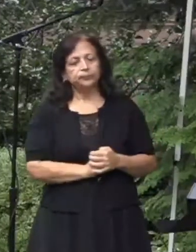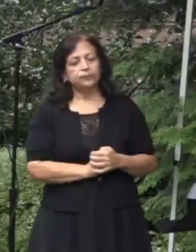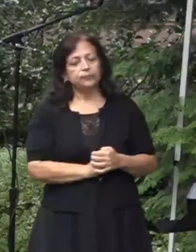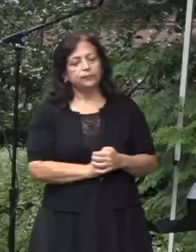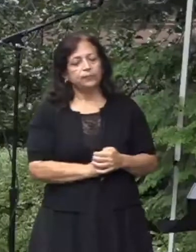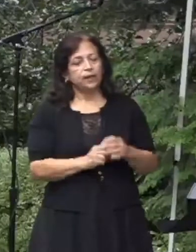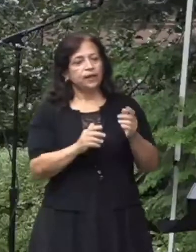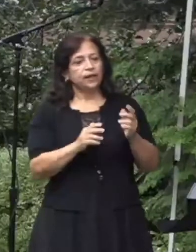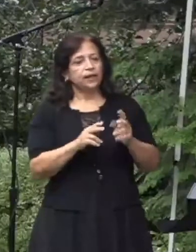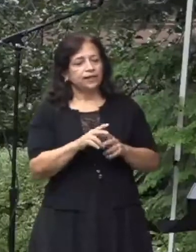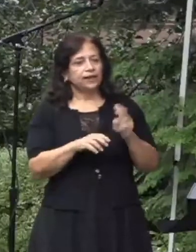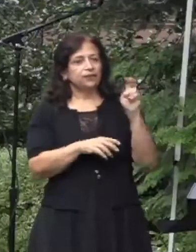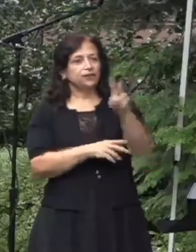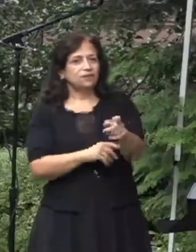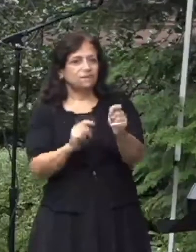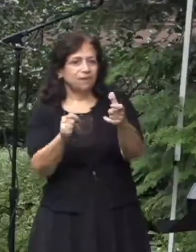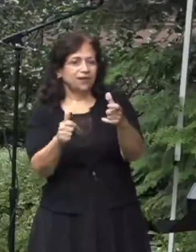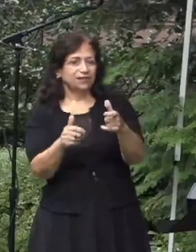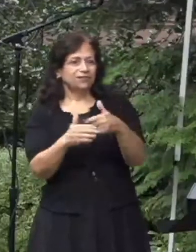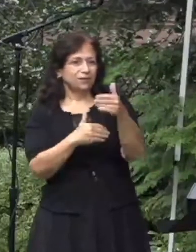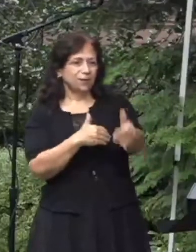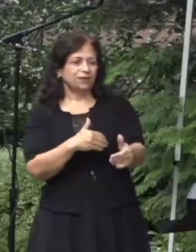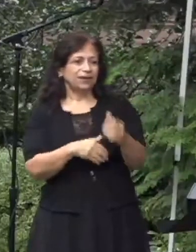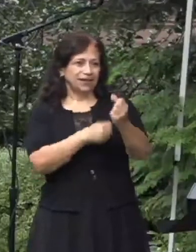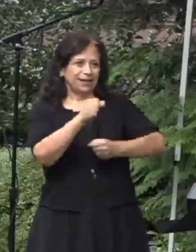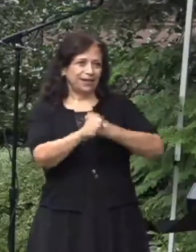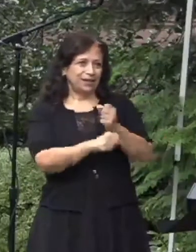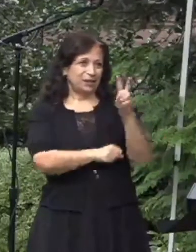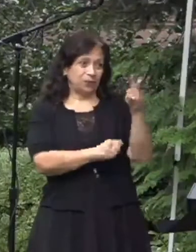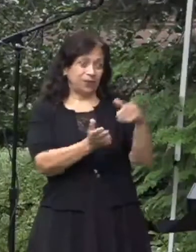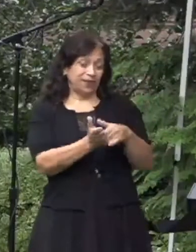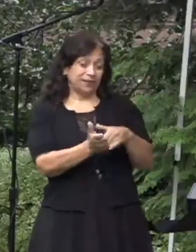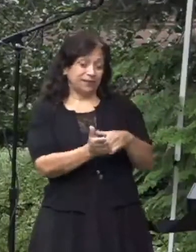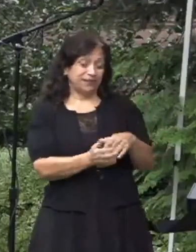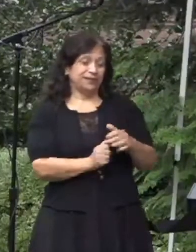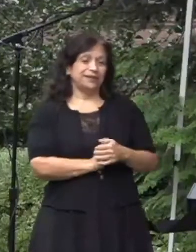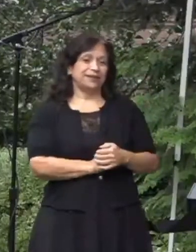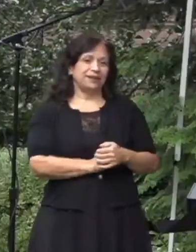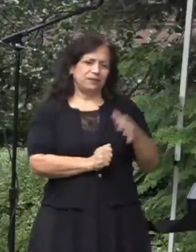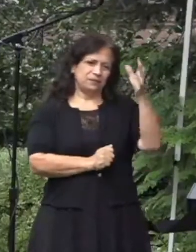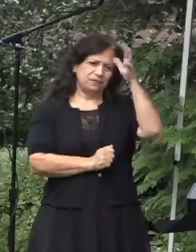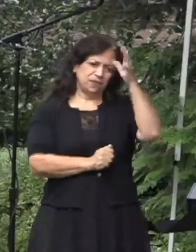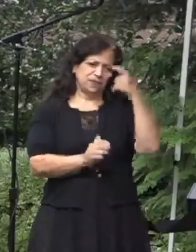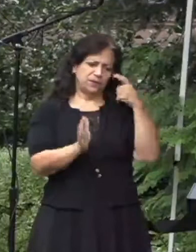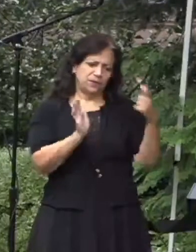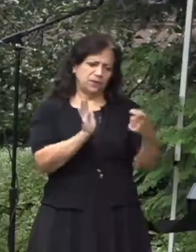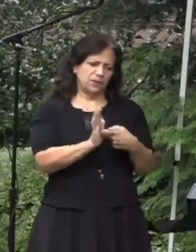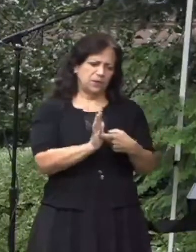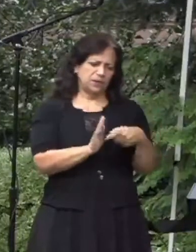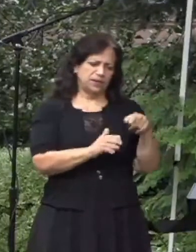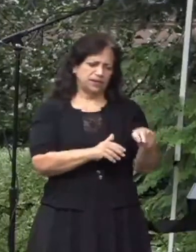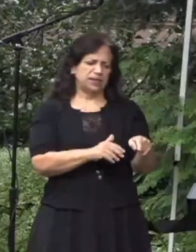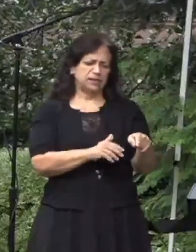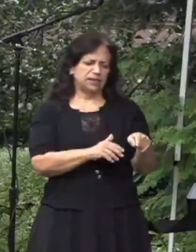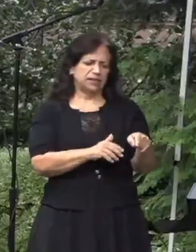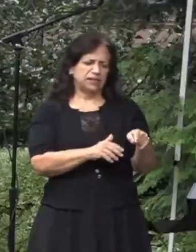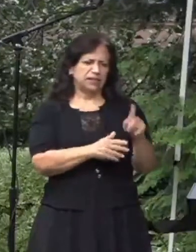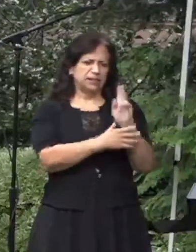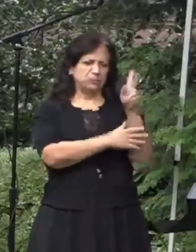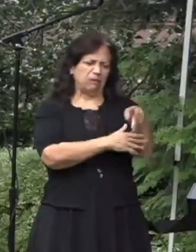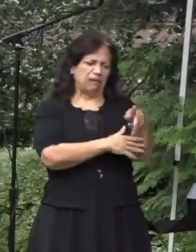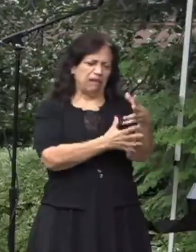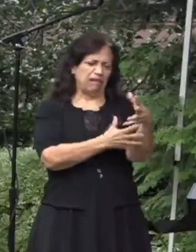Fast forward to the year 2000, my father had noticed that the elephant ear hadn't been looking all that